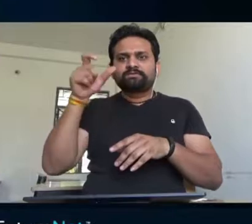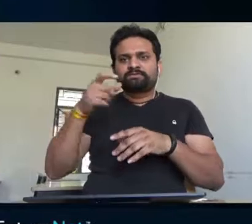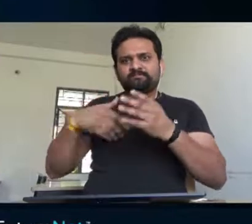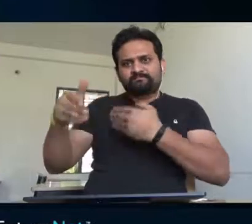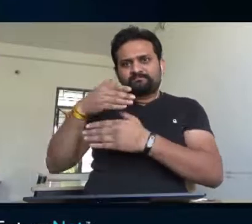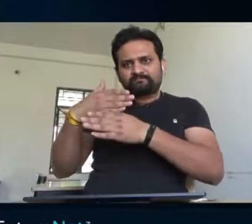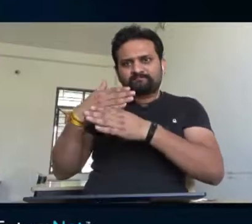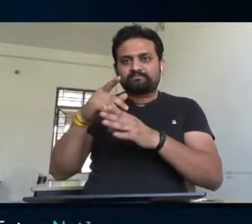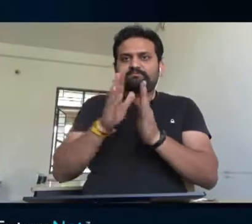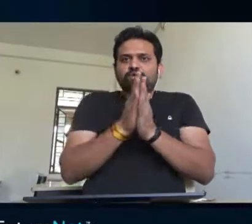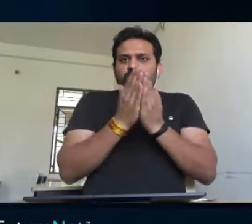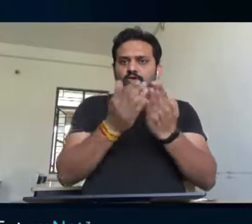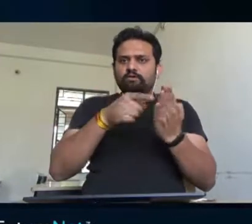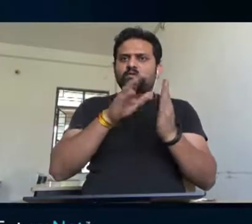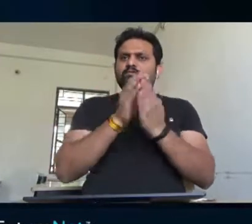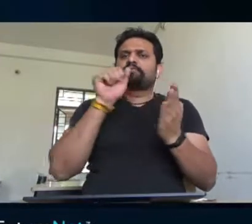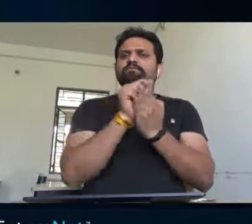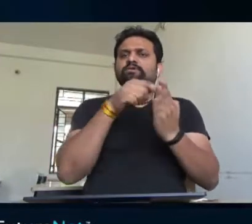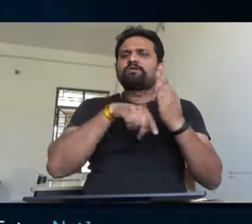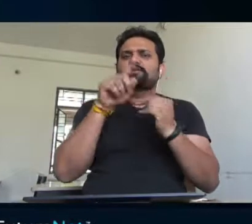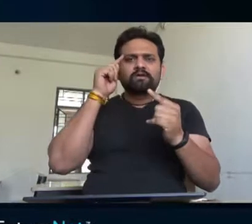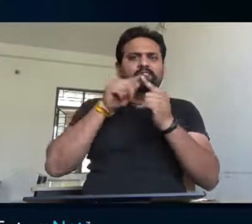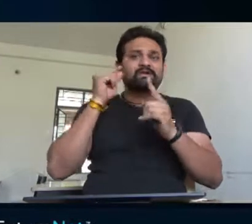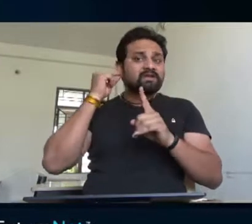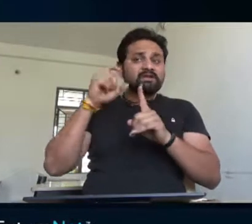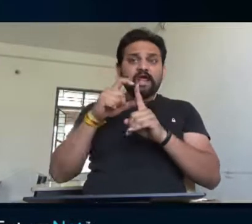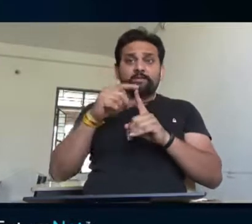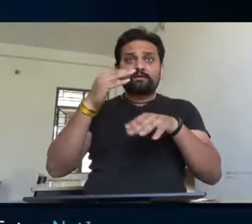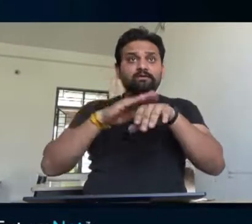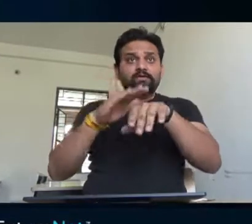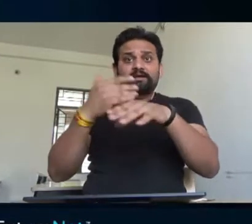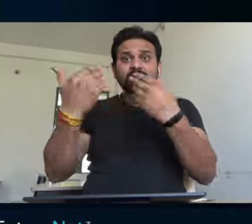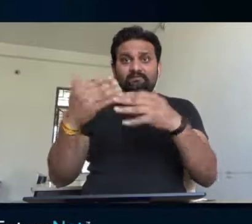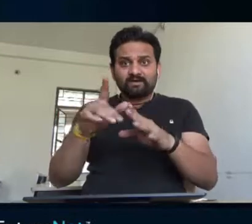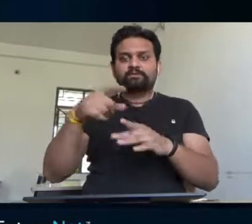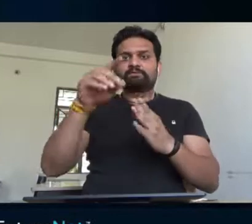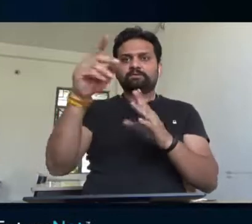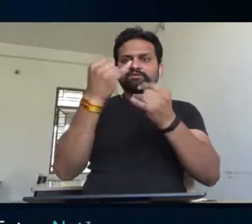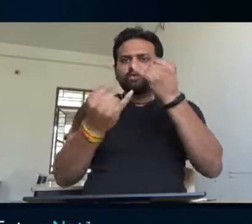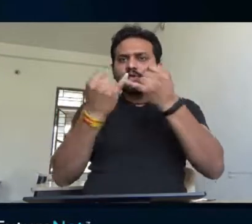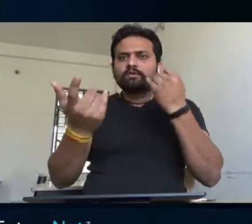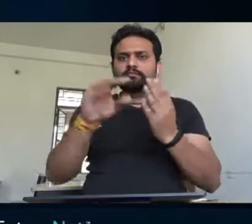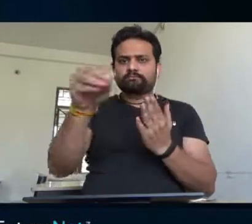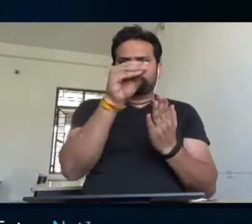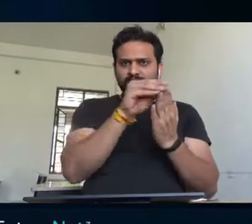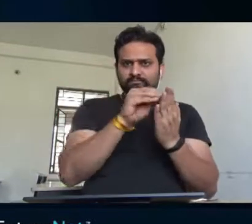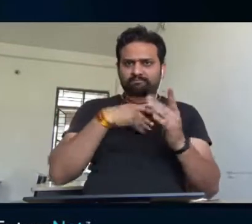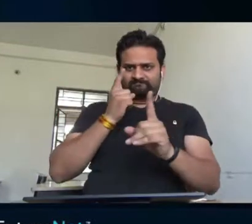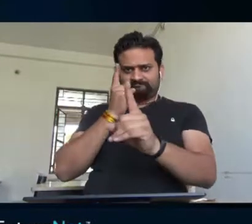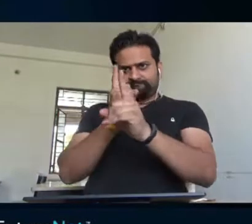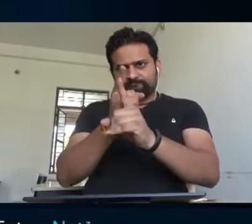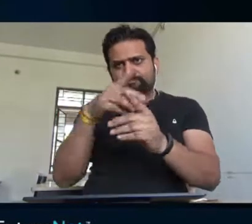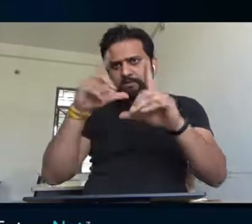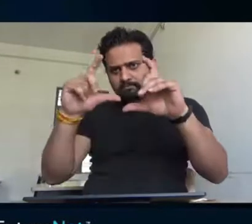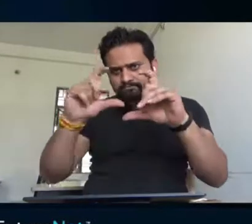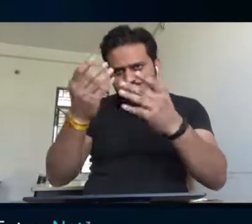this book of diamonds, and everybody who is a diamond will be in that book. And then we will come to you, and we need pictures